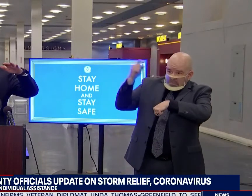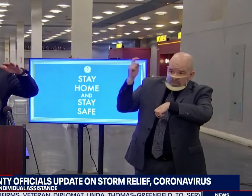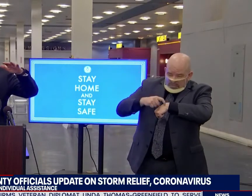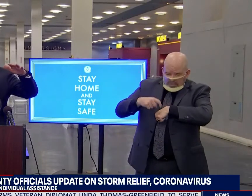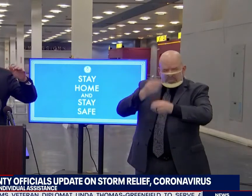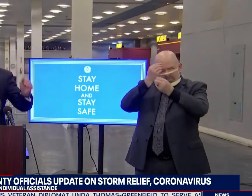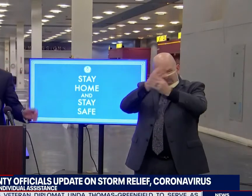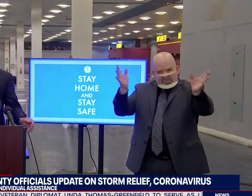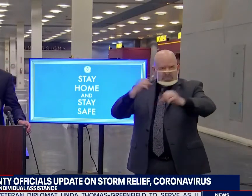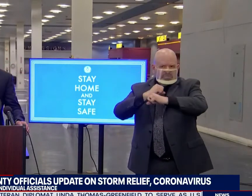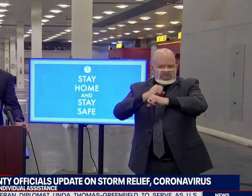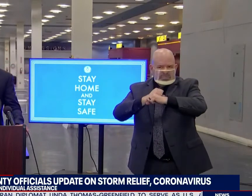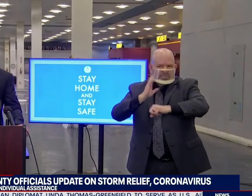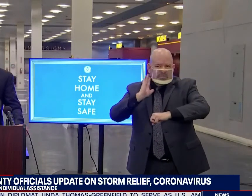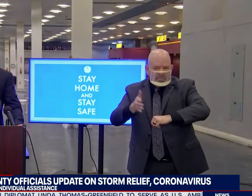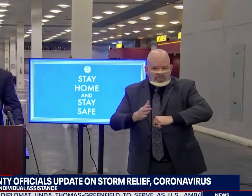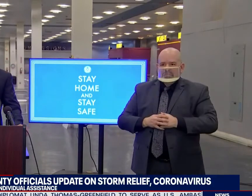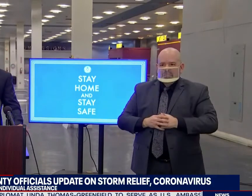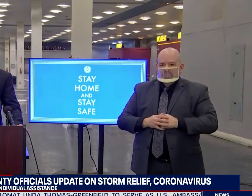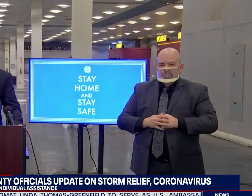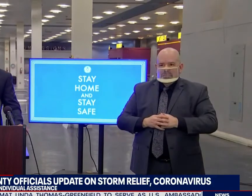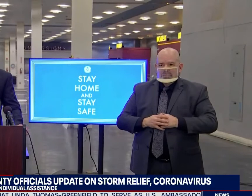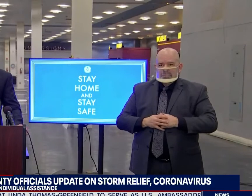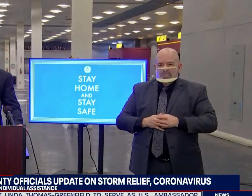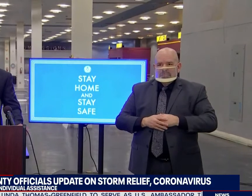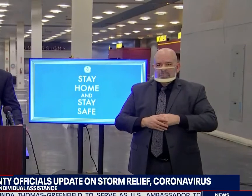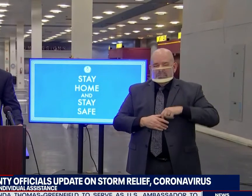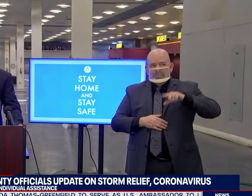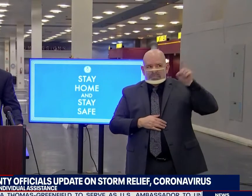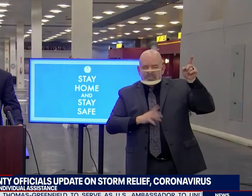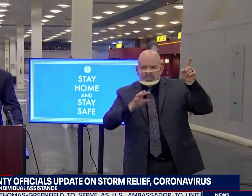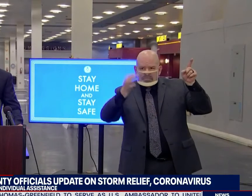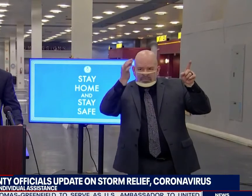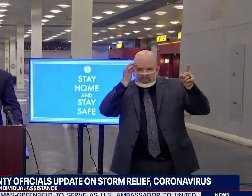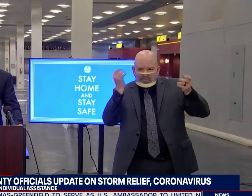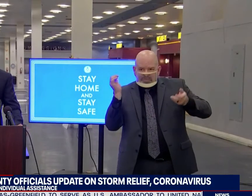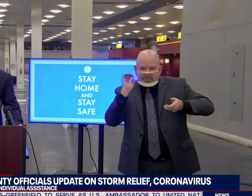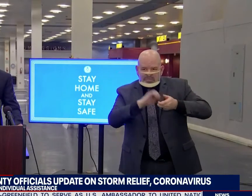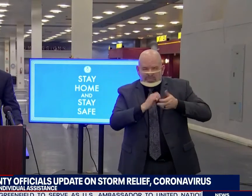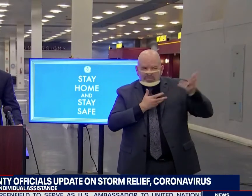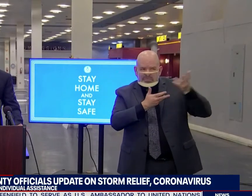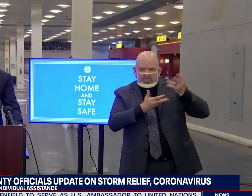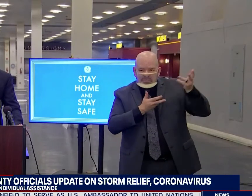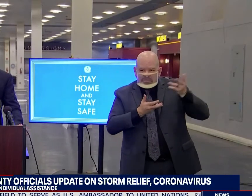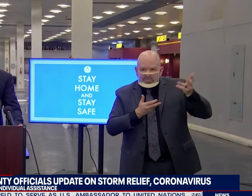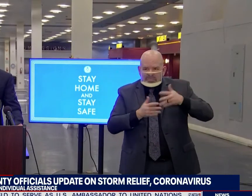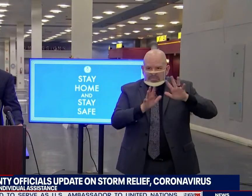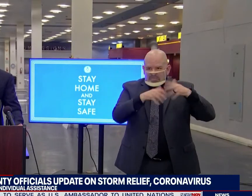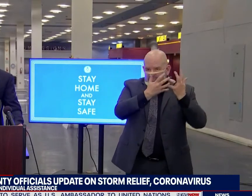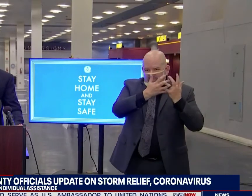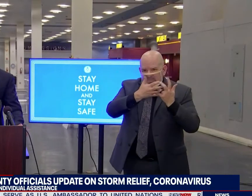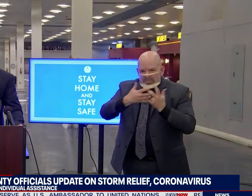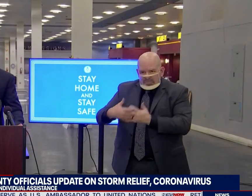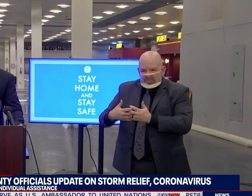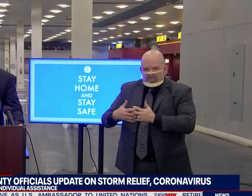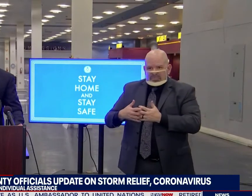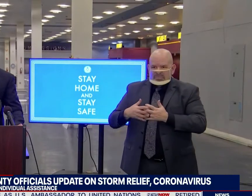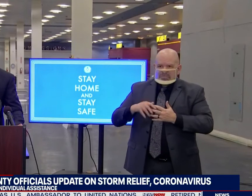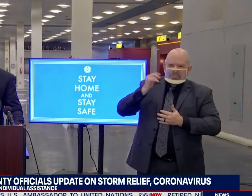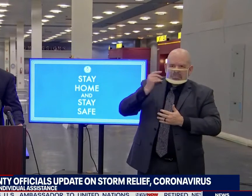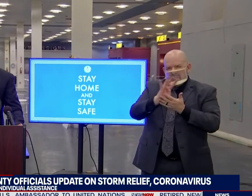federal partners have have run for five or six hours, run alongside one another, we'll have a lot better feel for just how fast